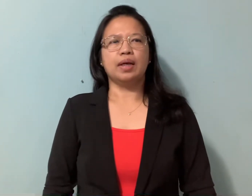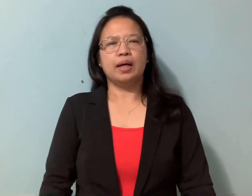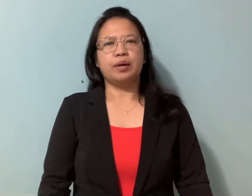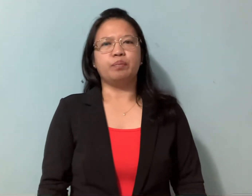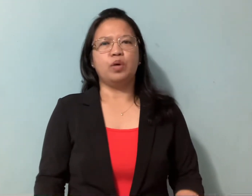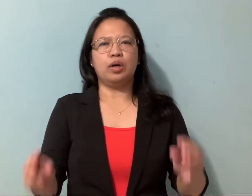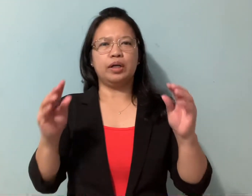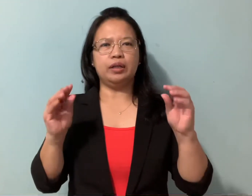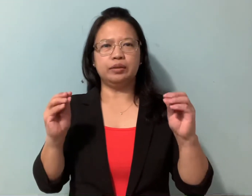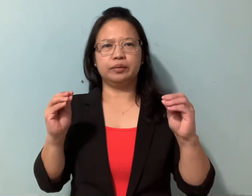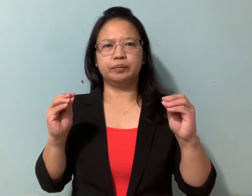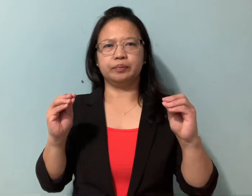More.